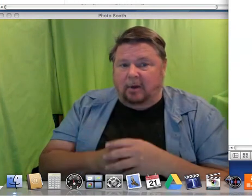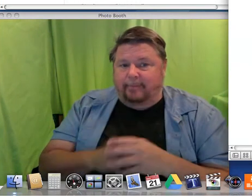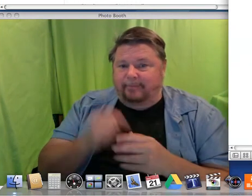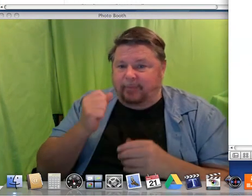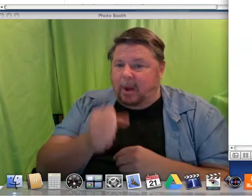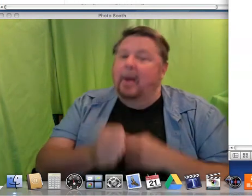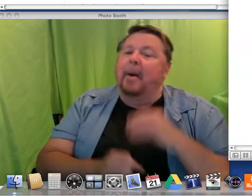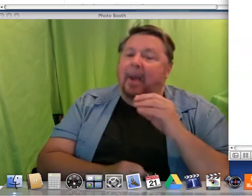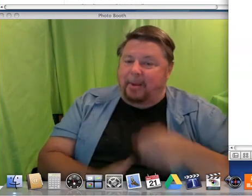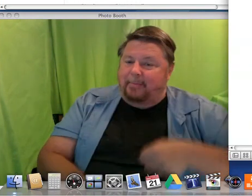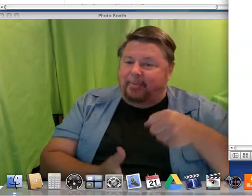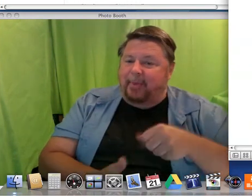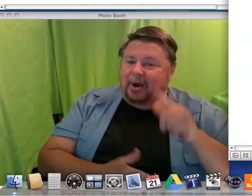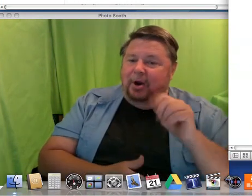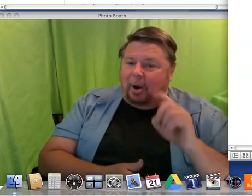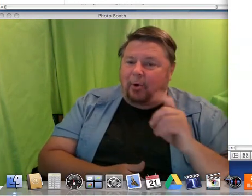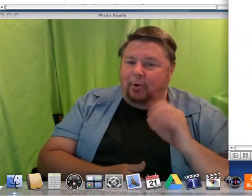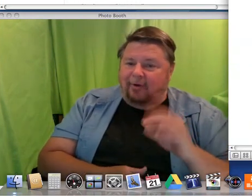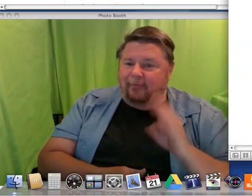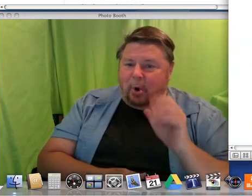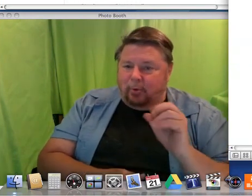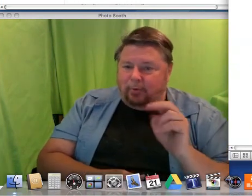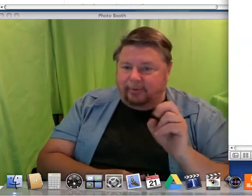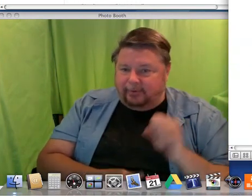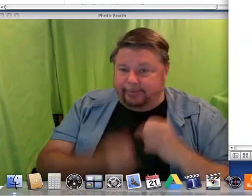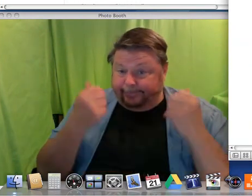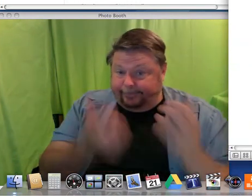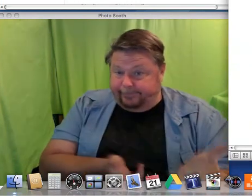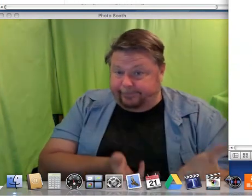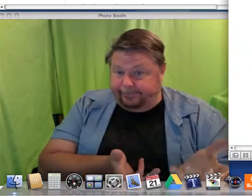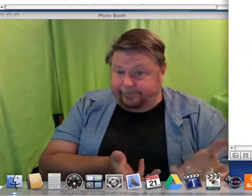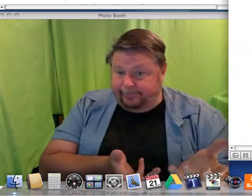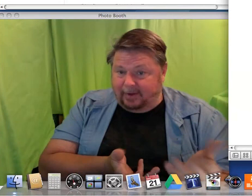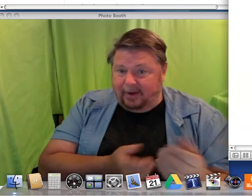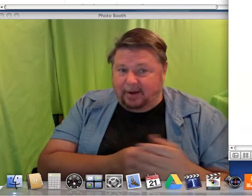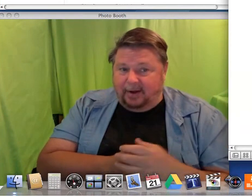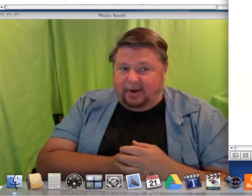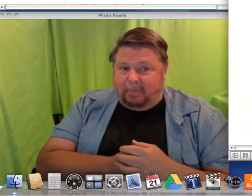a bucket load of bones.